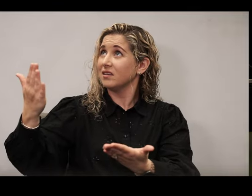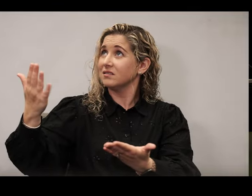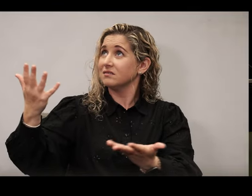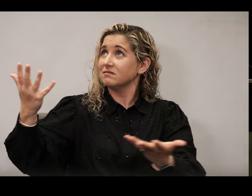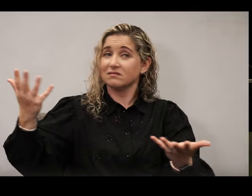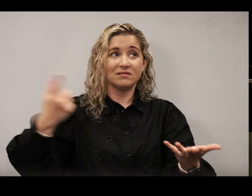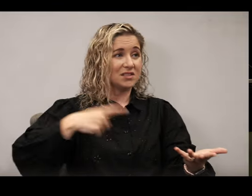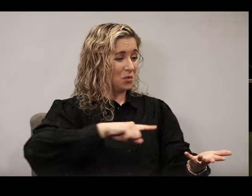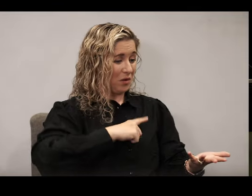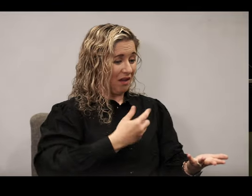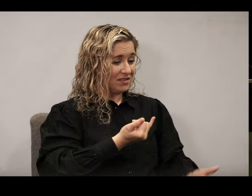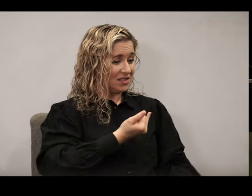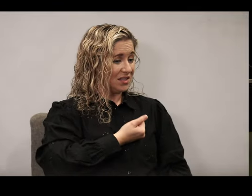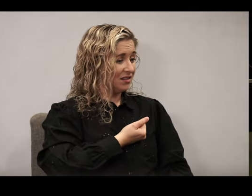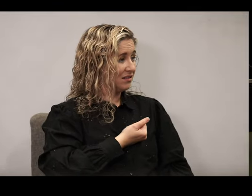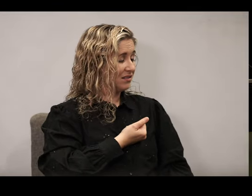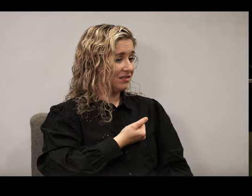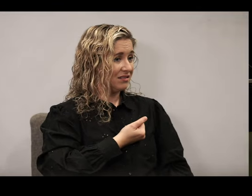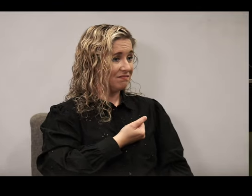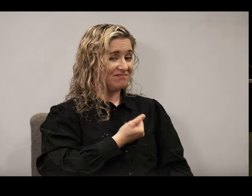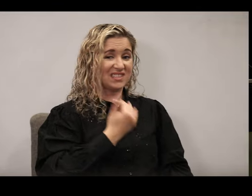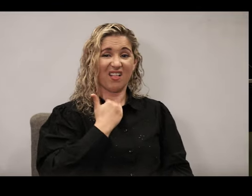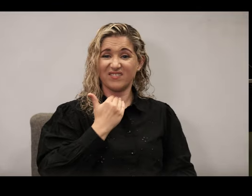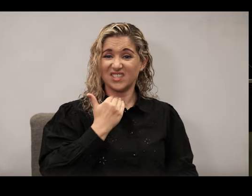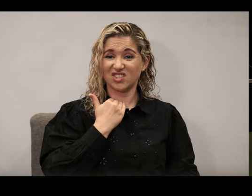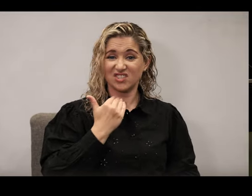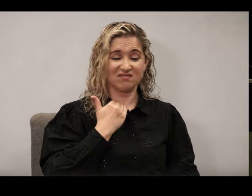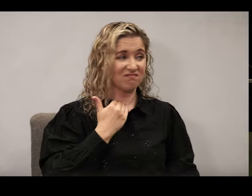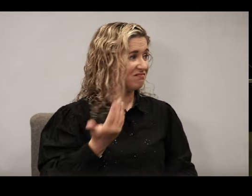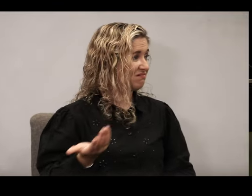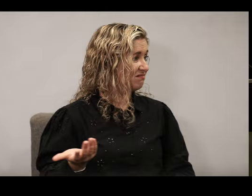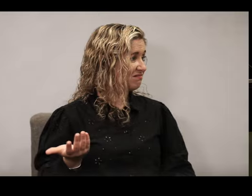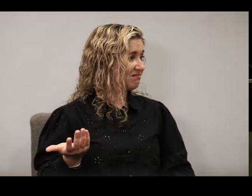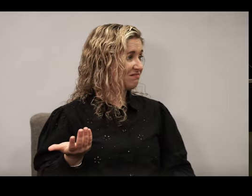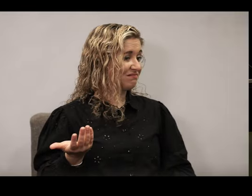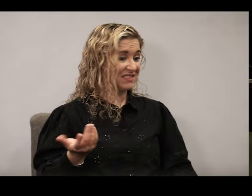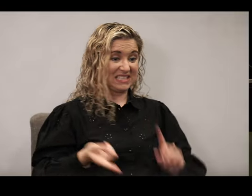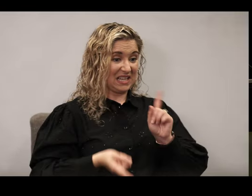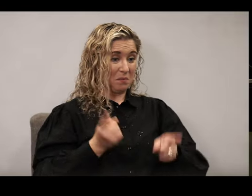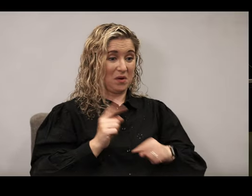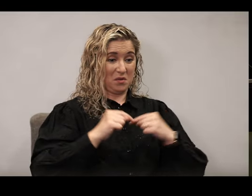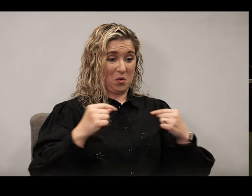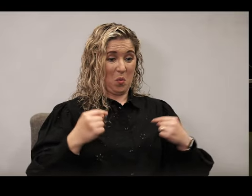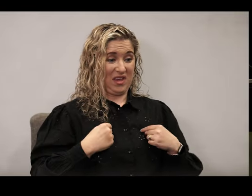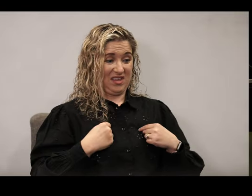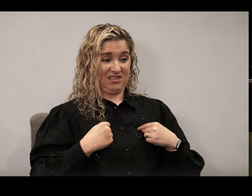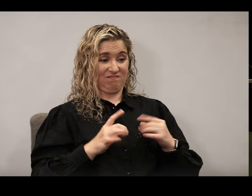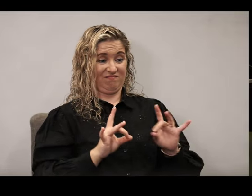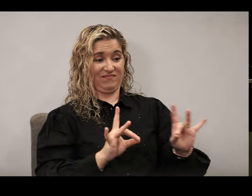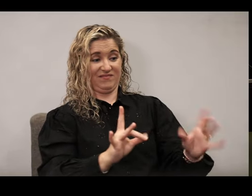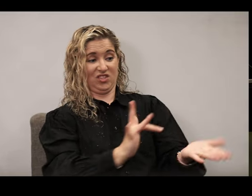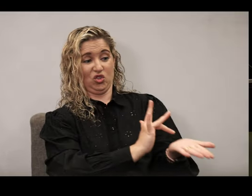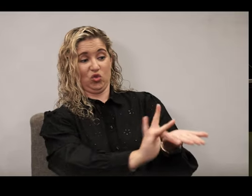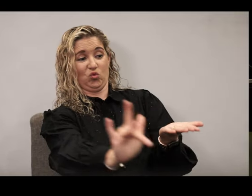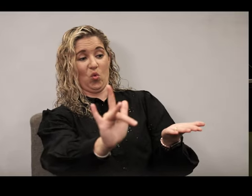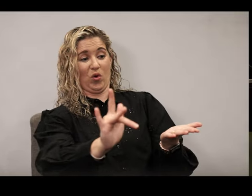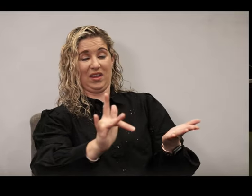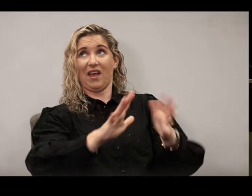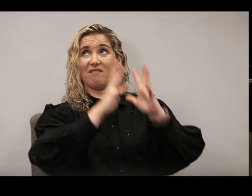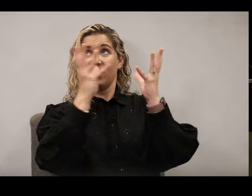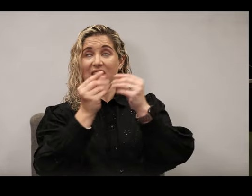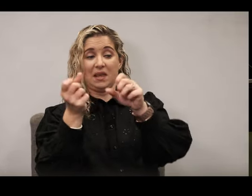towards creation either, or often both, in harsh mistreatment and worship of creation instead of God. Still image